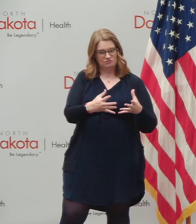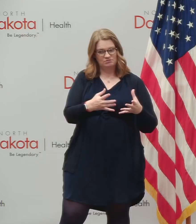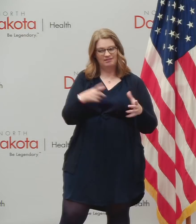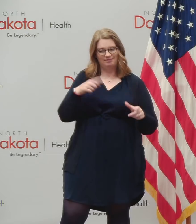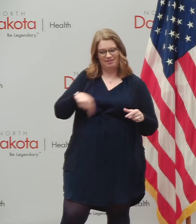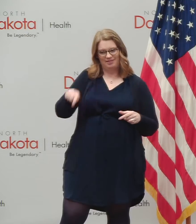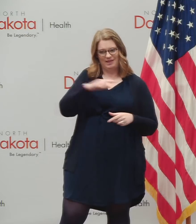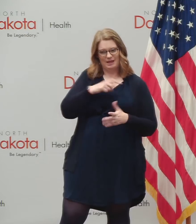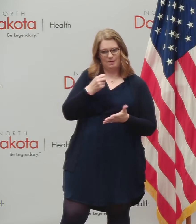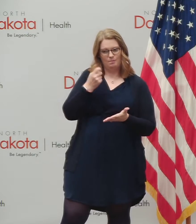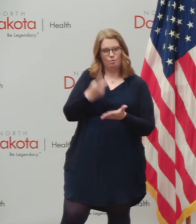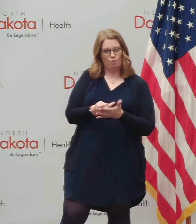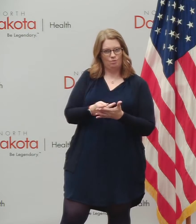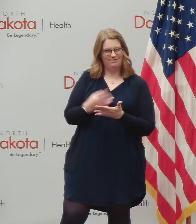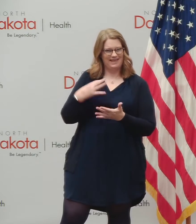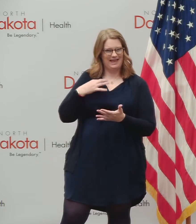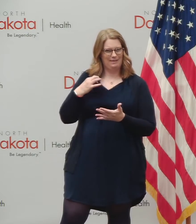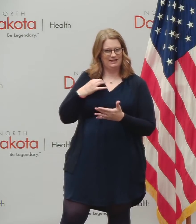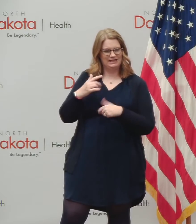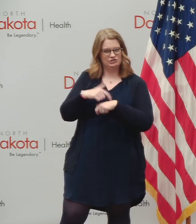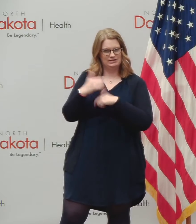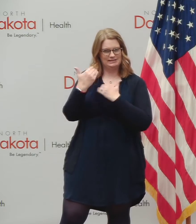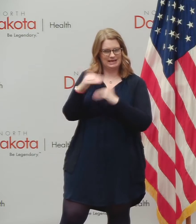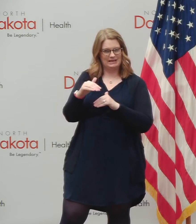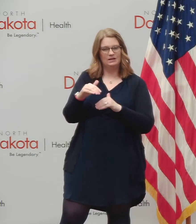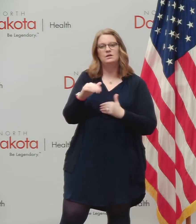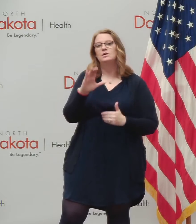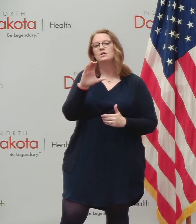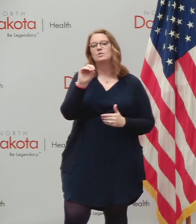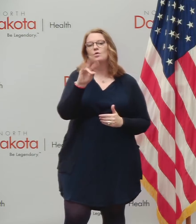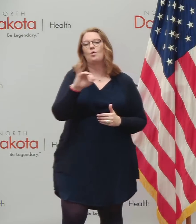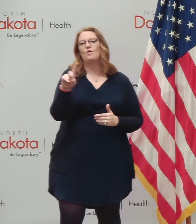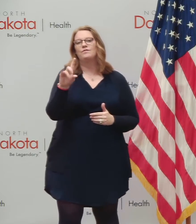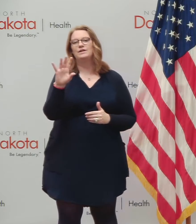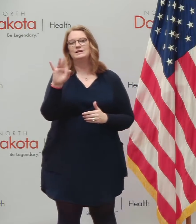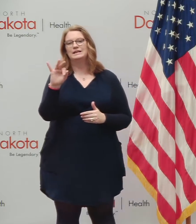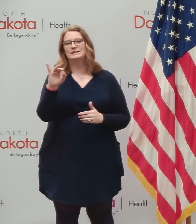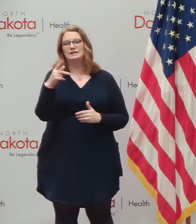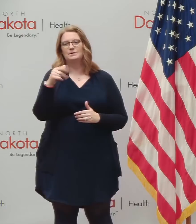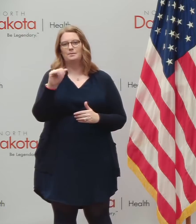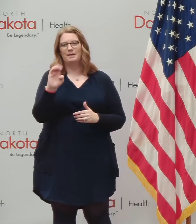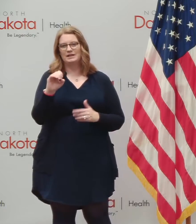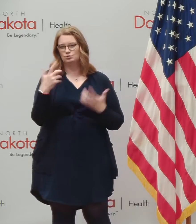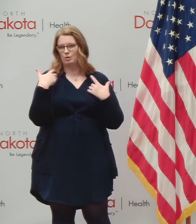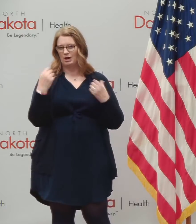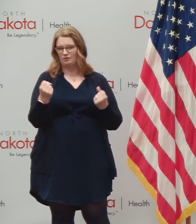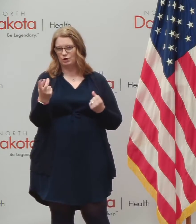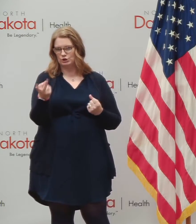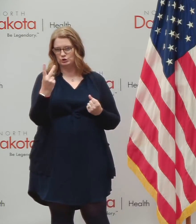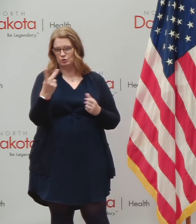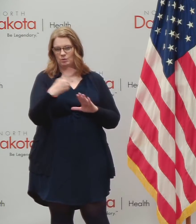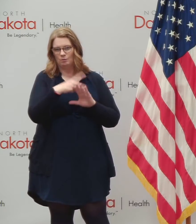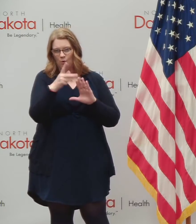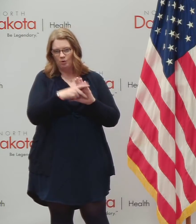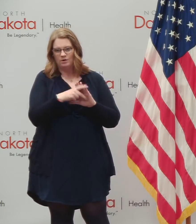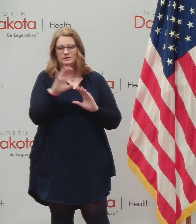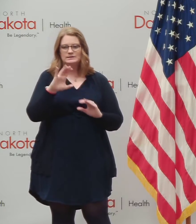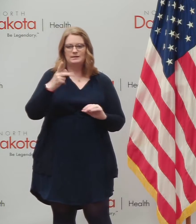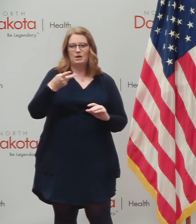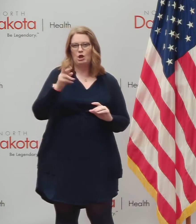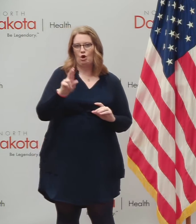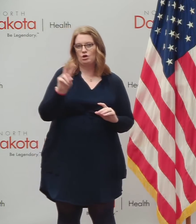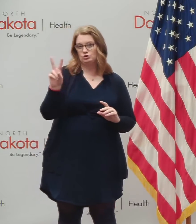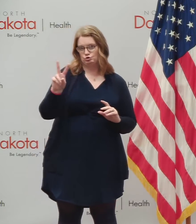the application deadline for the COVID-19 PACE Recovery 2 program, also known as the CPR